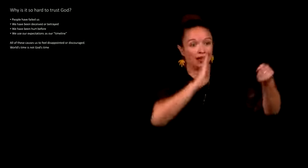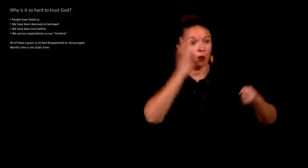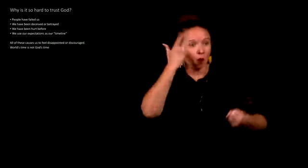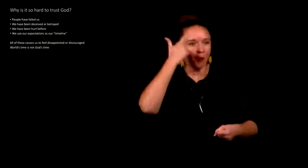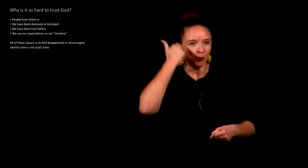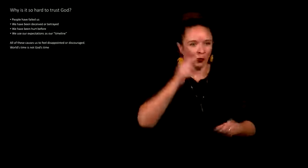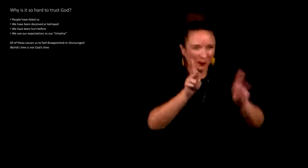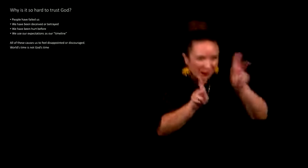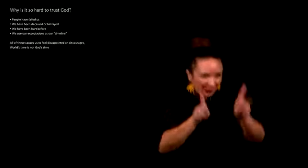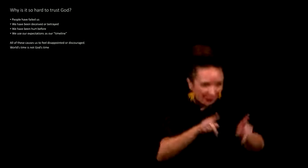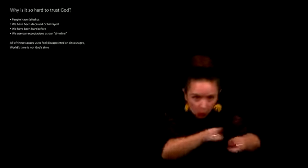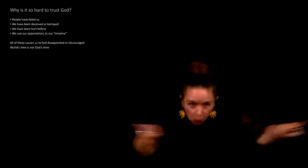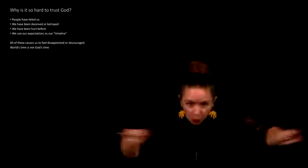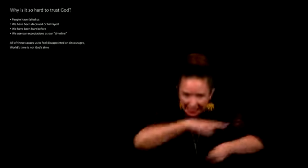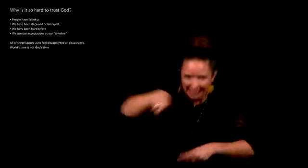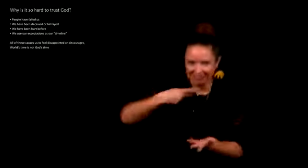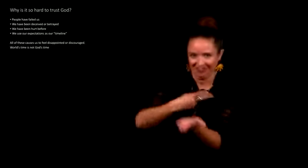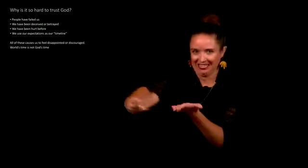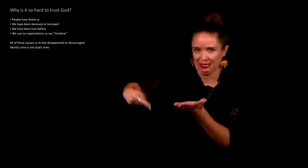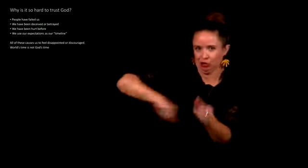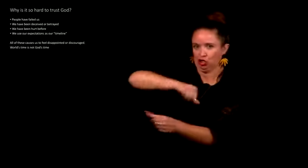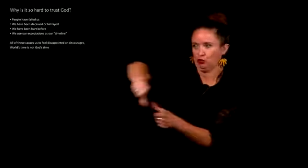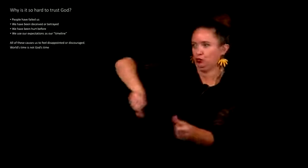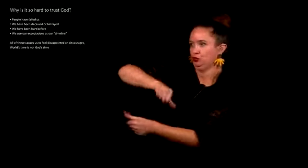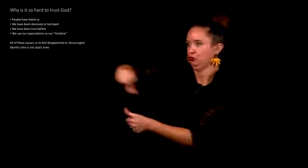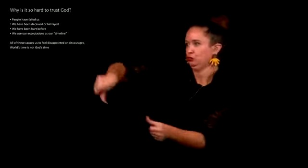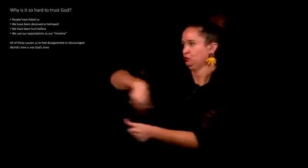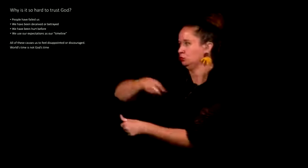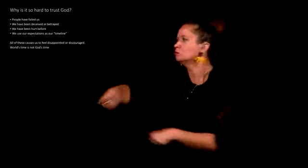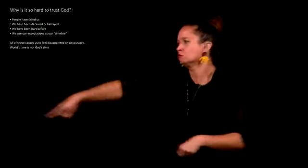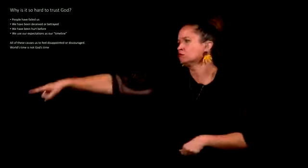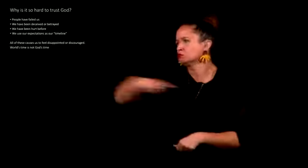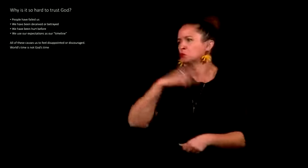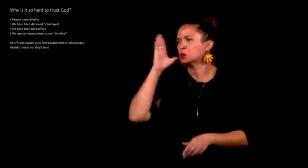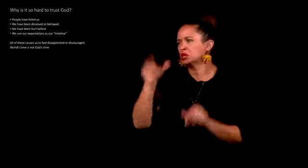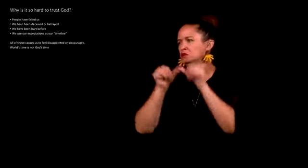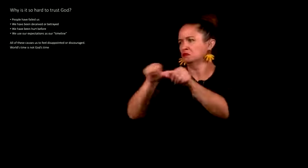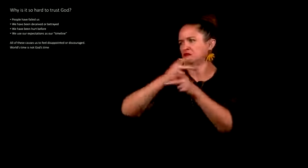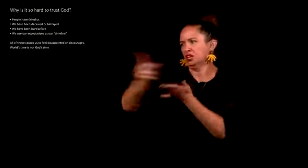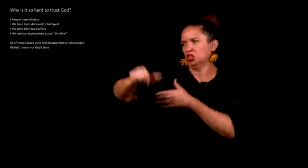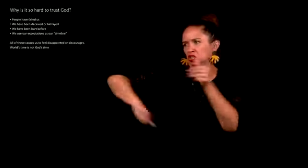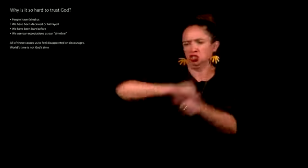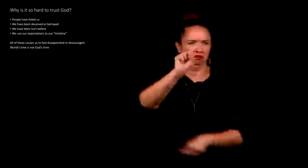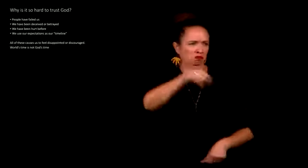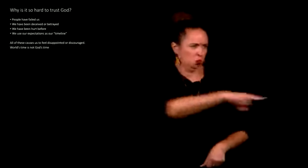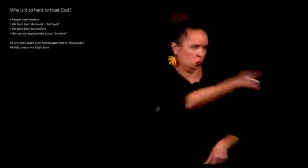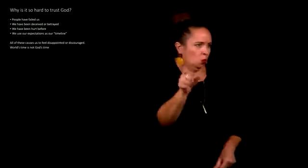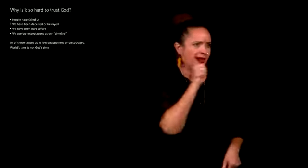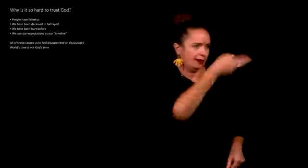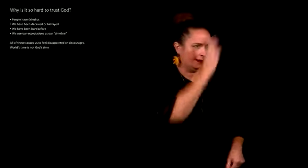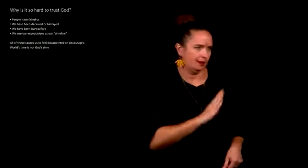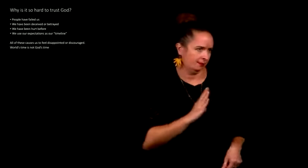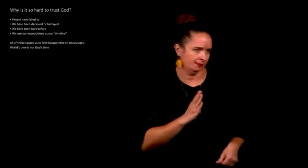We have a hard time trusting God. We do. Because people have failed us. We failed each